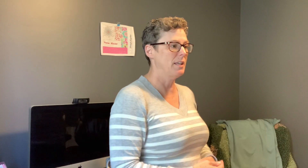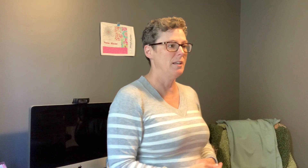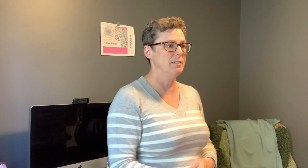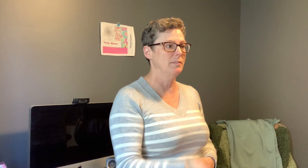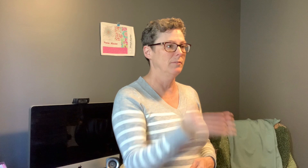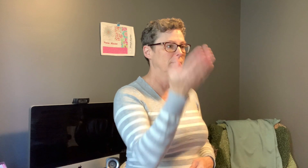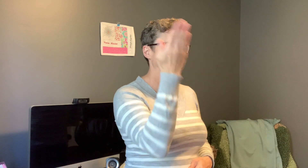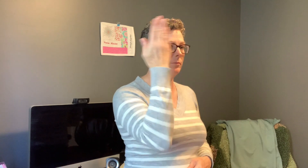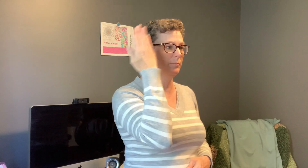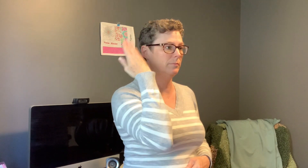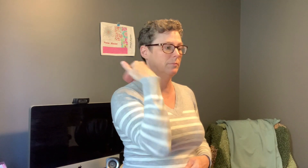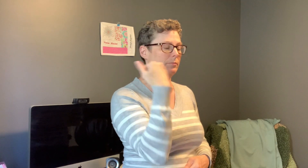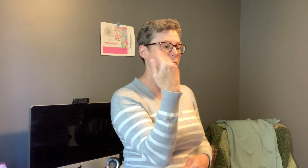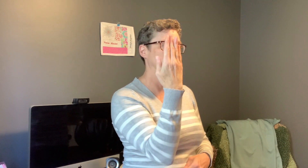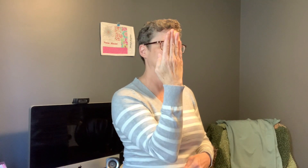side,